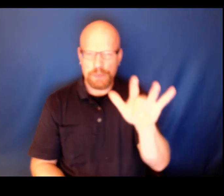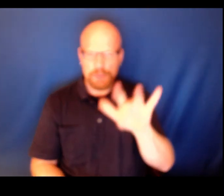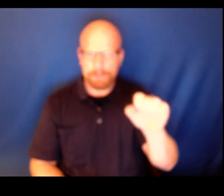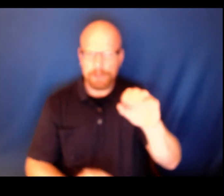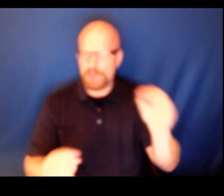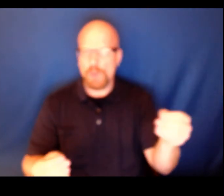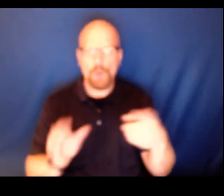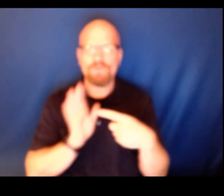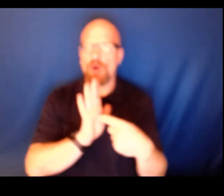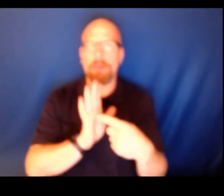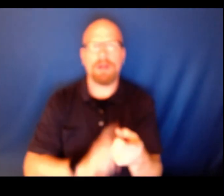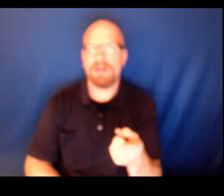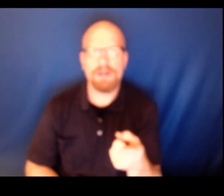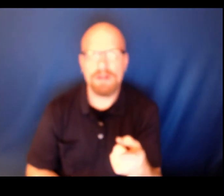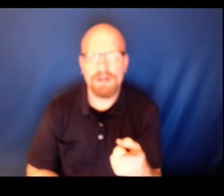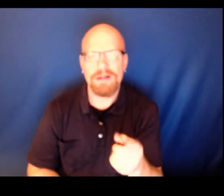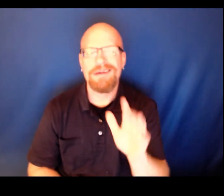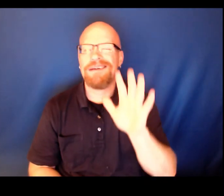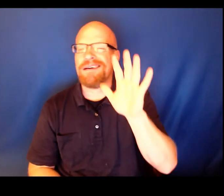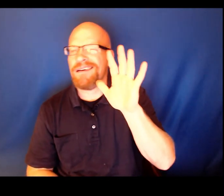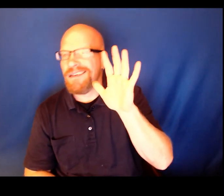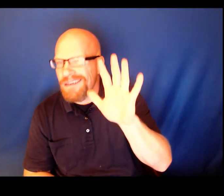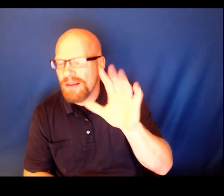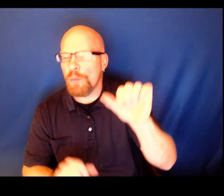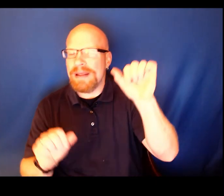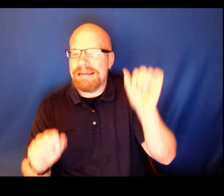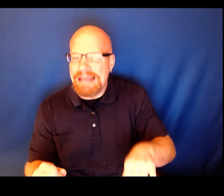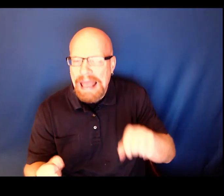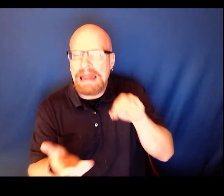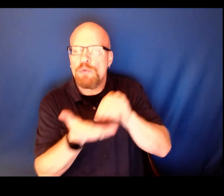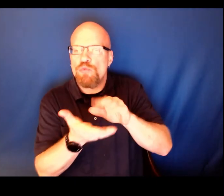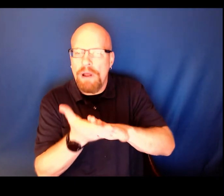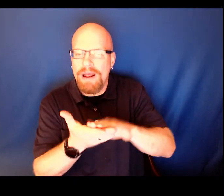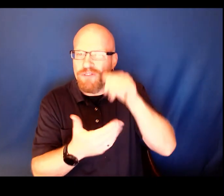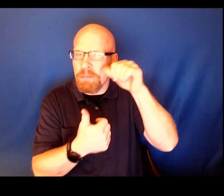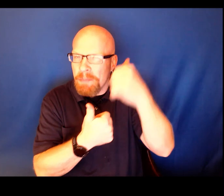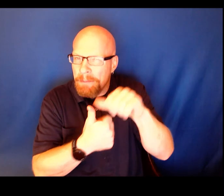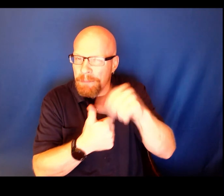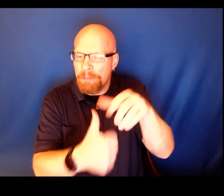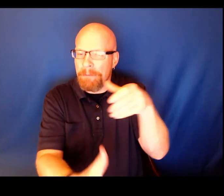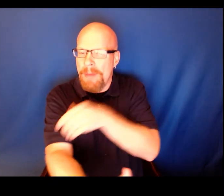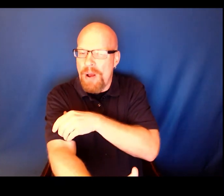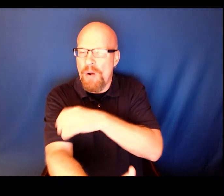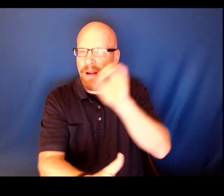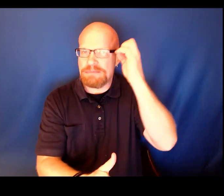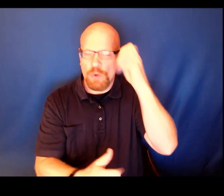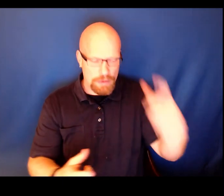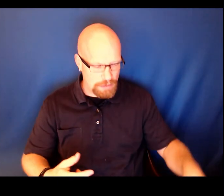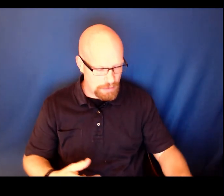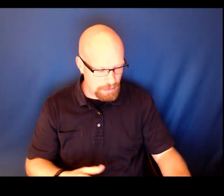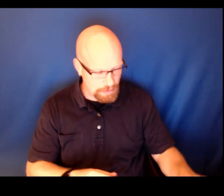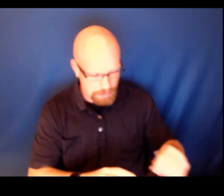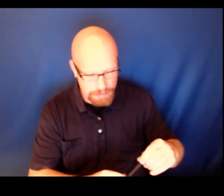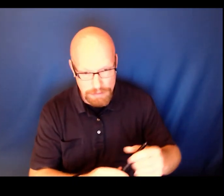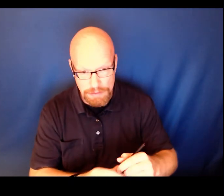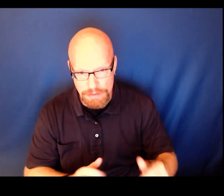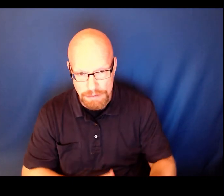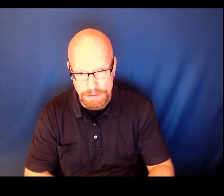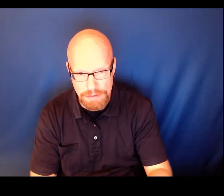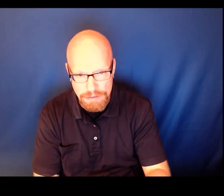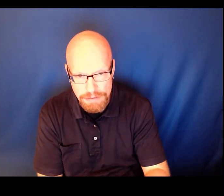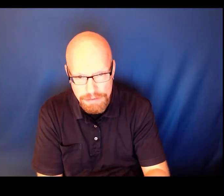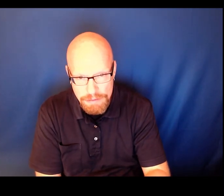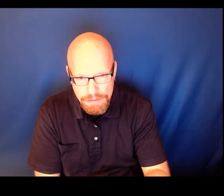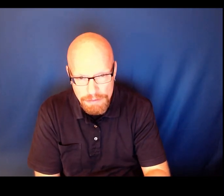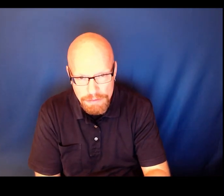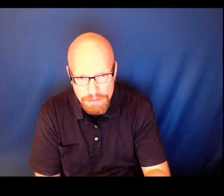we have 45, and there's no variable there. We can write, exponent,